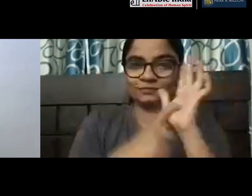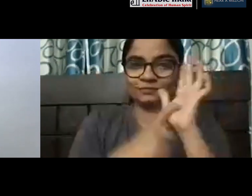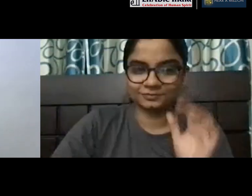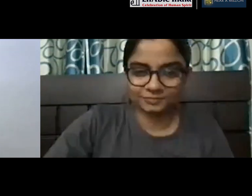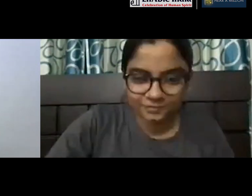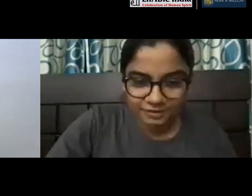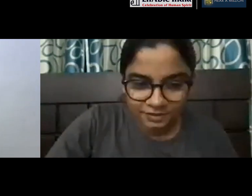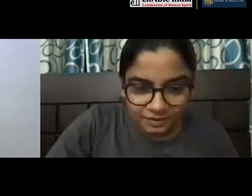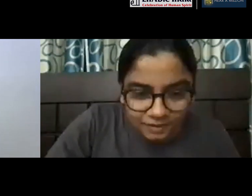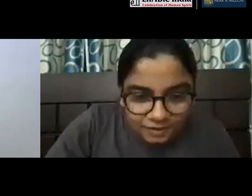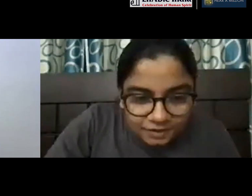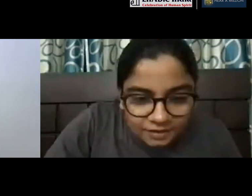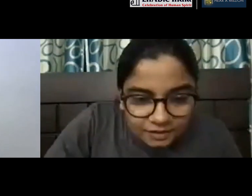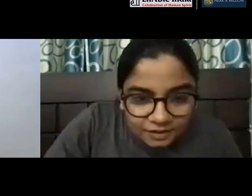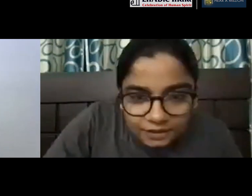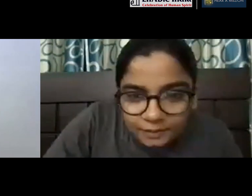Please start filling up the form.